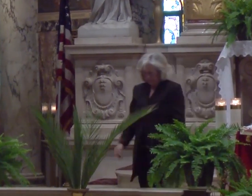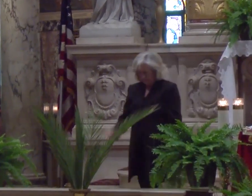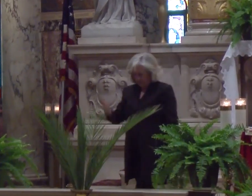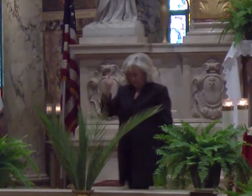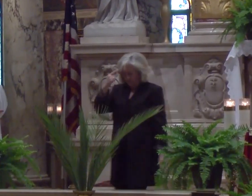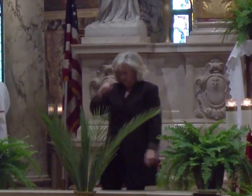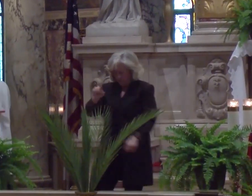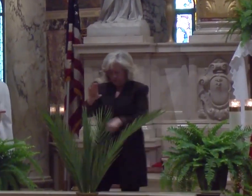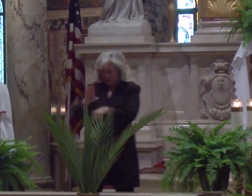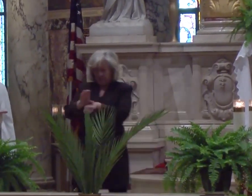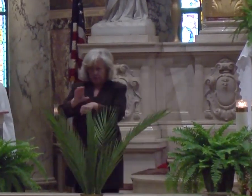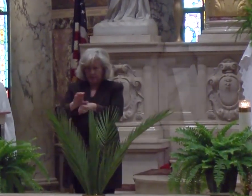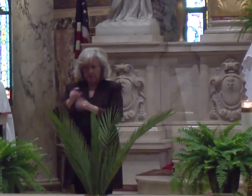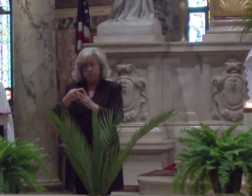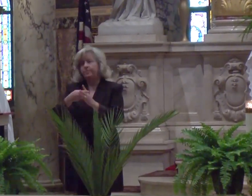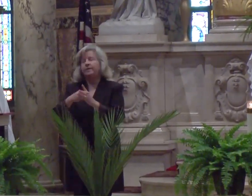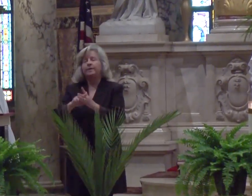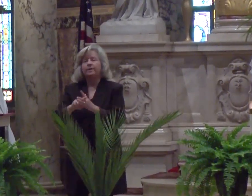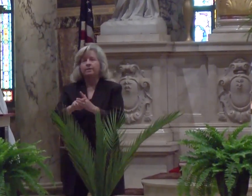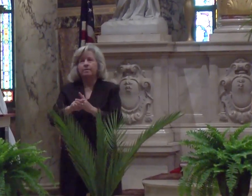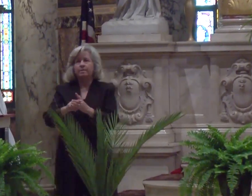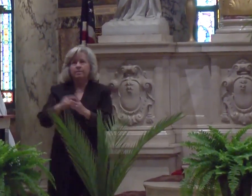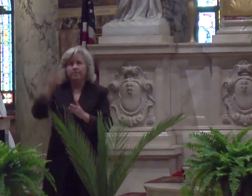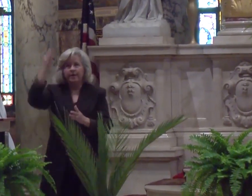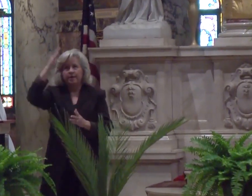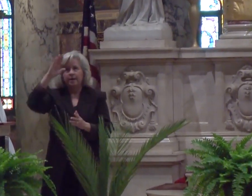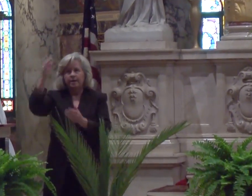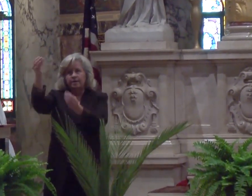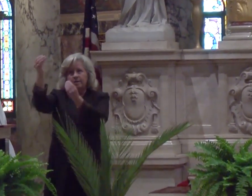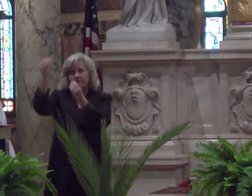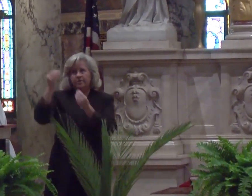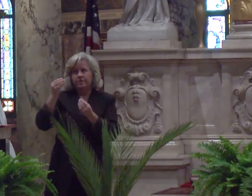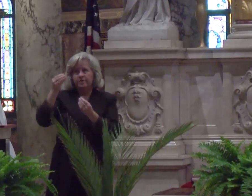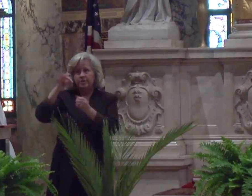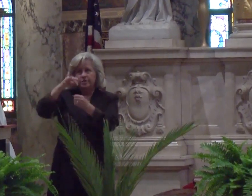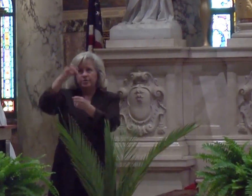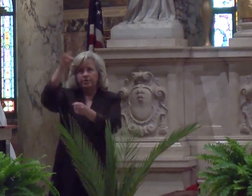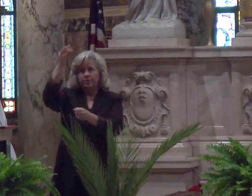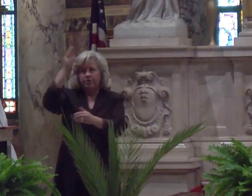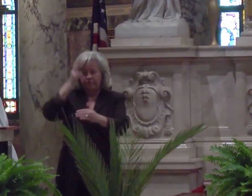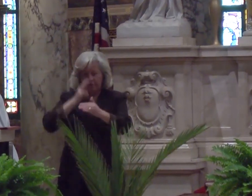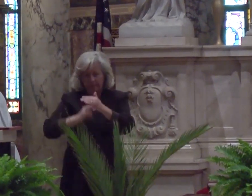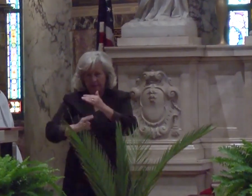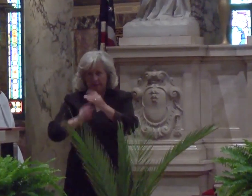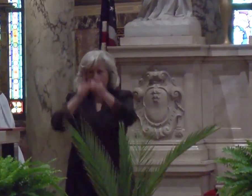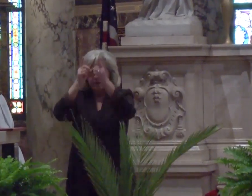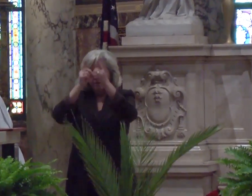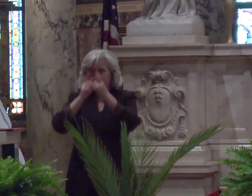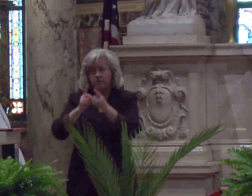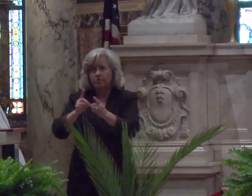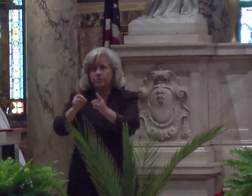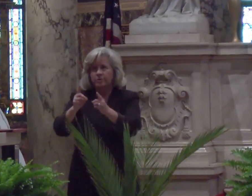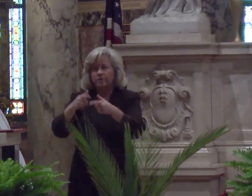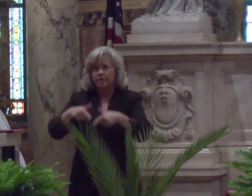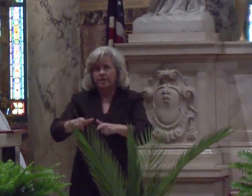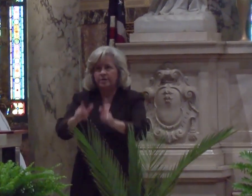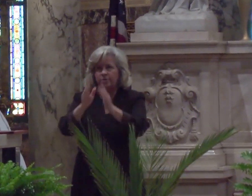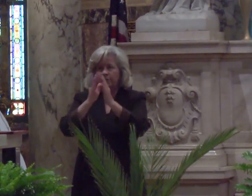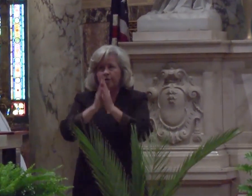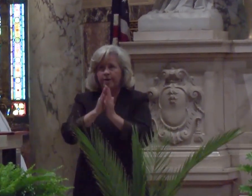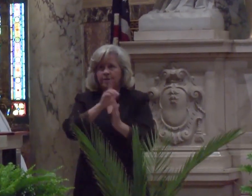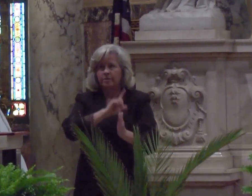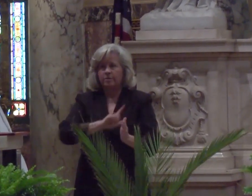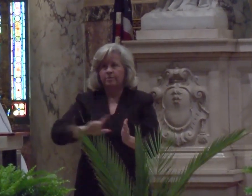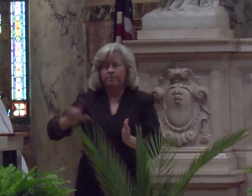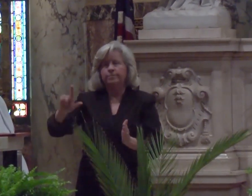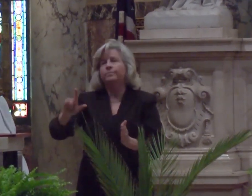our salvation, may God grant us a spirit of humility and devotion. Let us pray to the Lord.